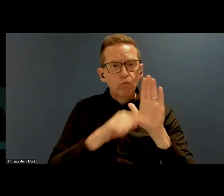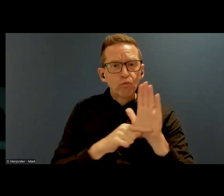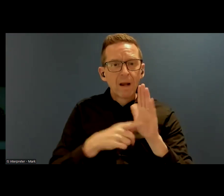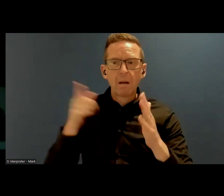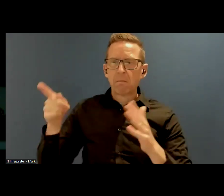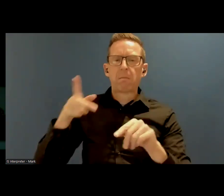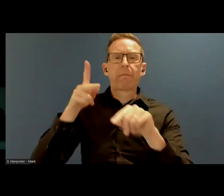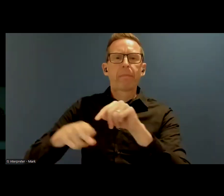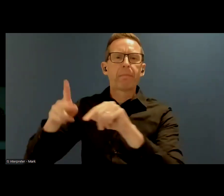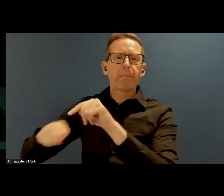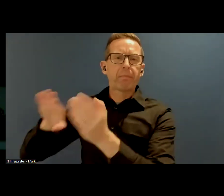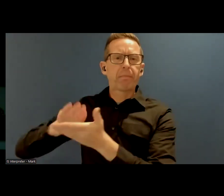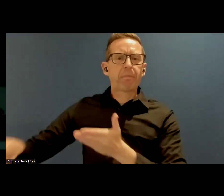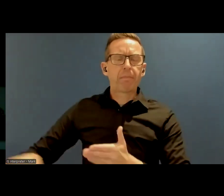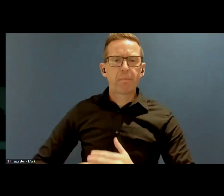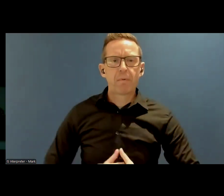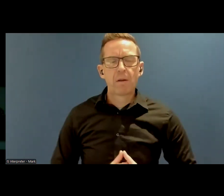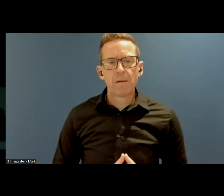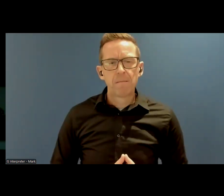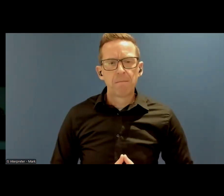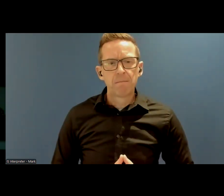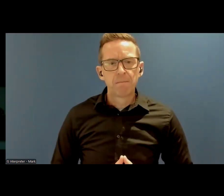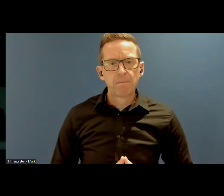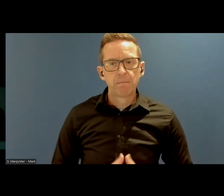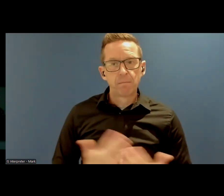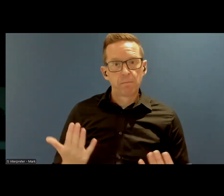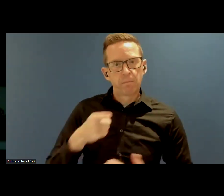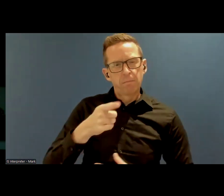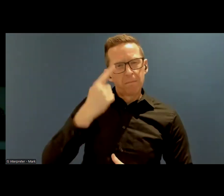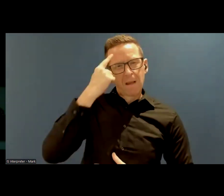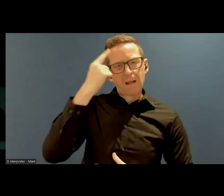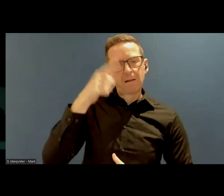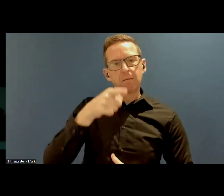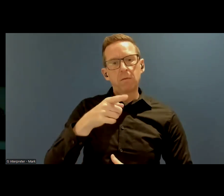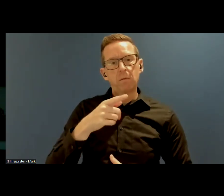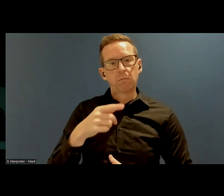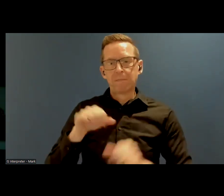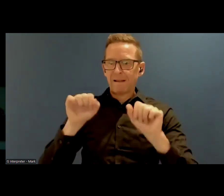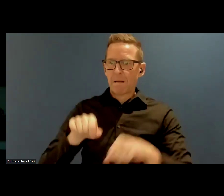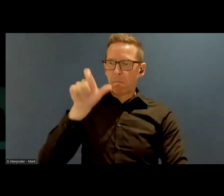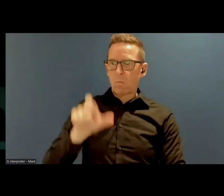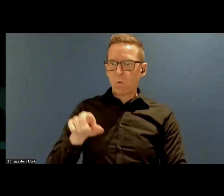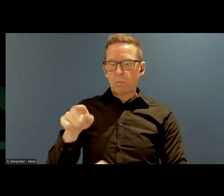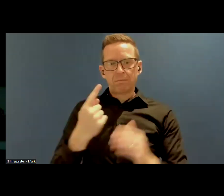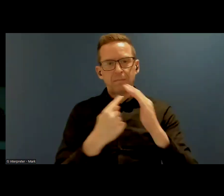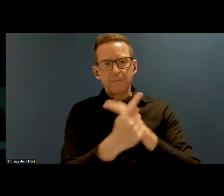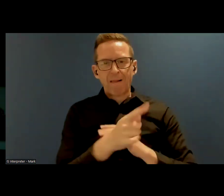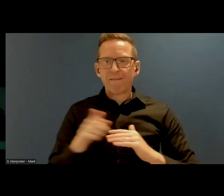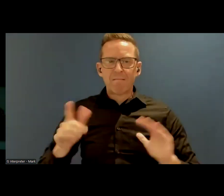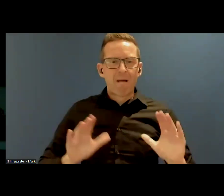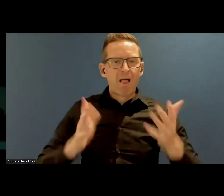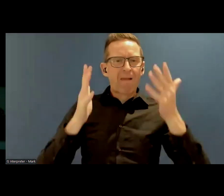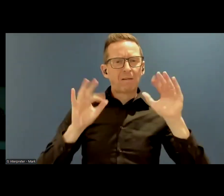So the sole idea of independent living and measures for deinstitutionalizations have not